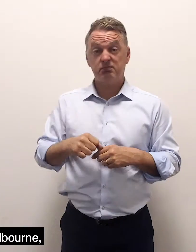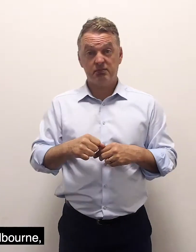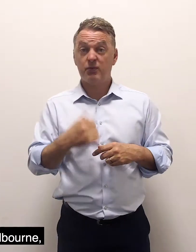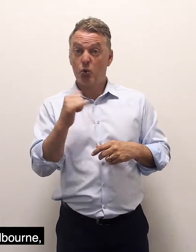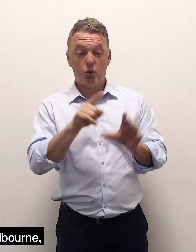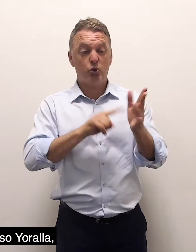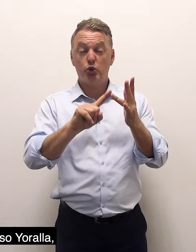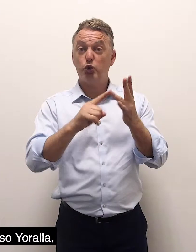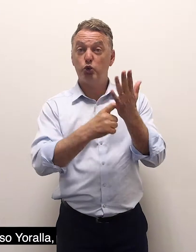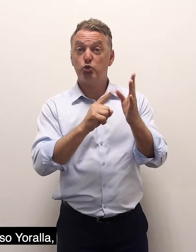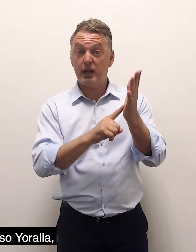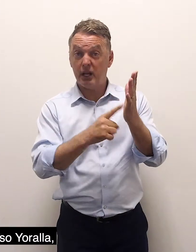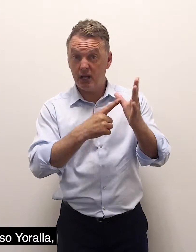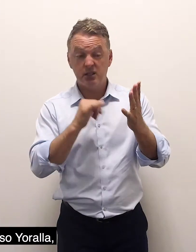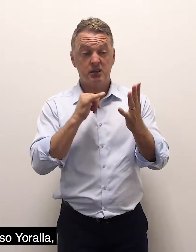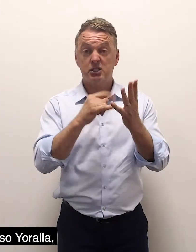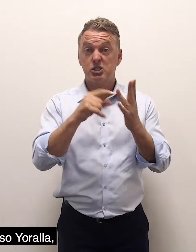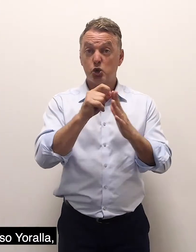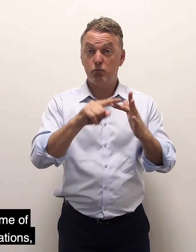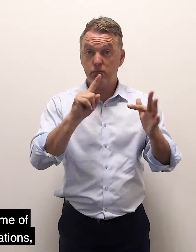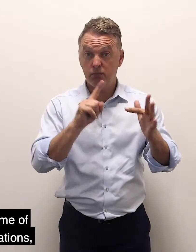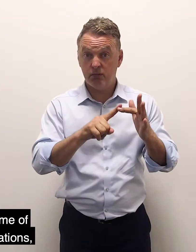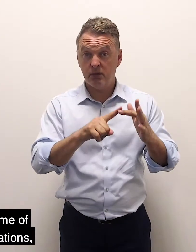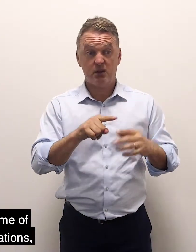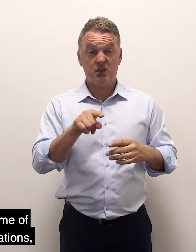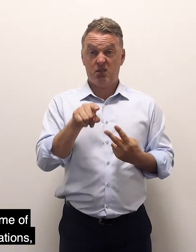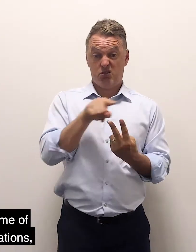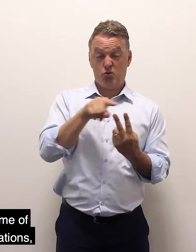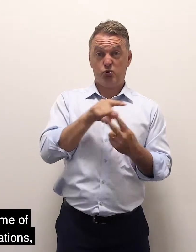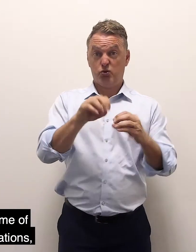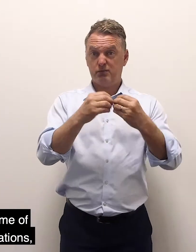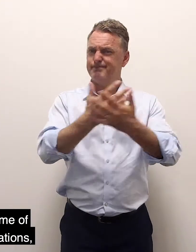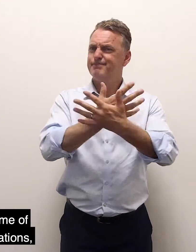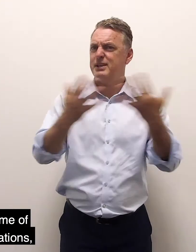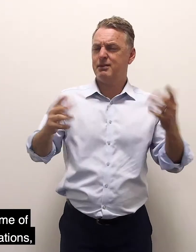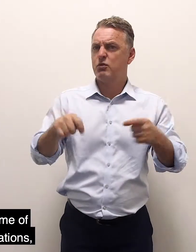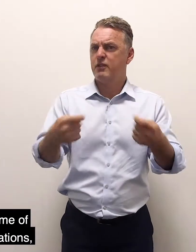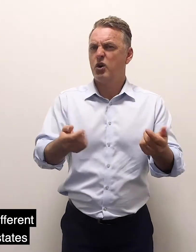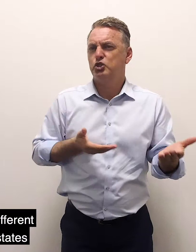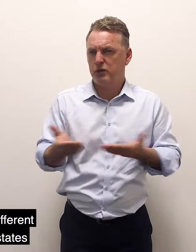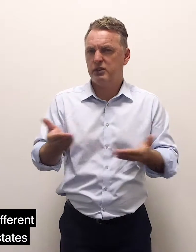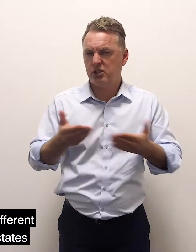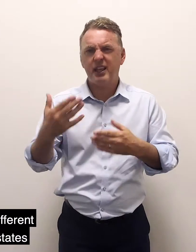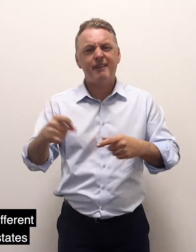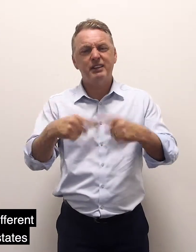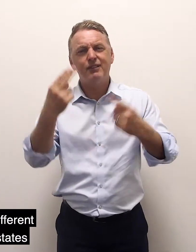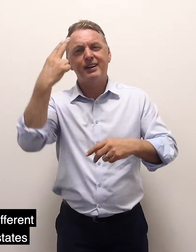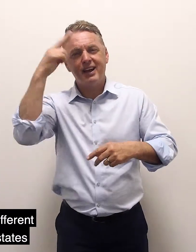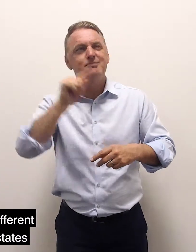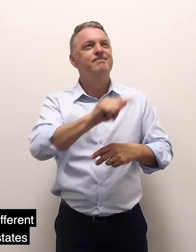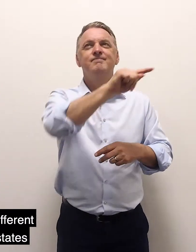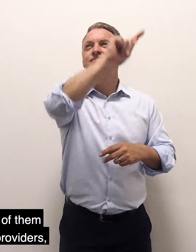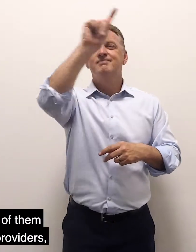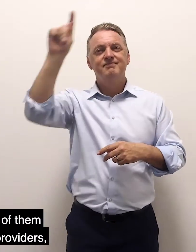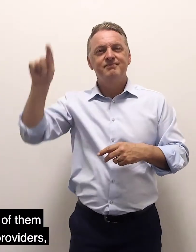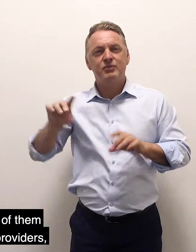there's Inclusion Melbourne, as you say. There is also Urella, Scope. There's some of the bigger organisations, and there will be different ones in